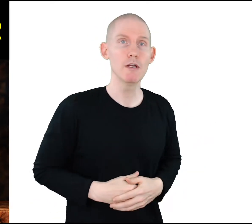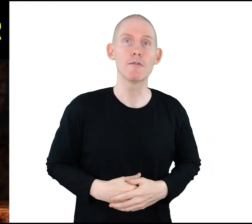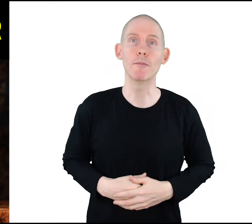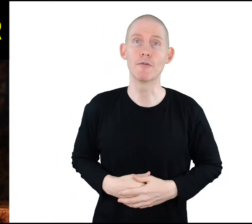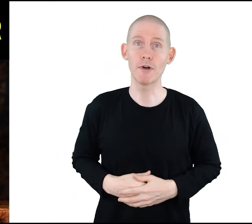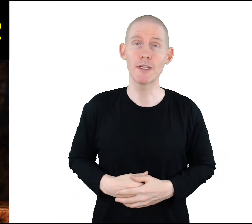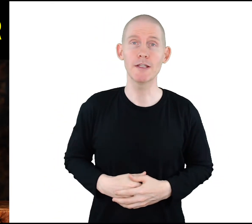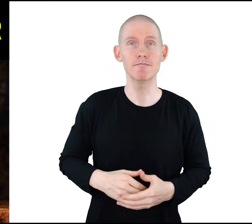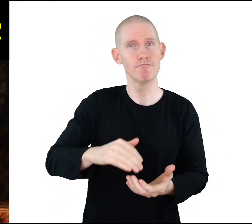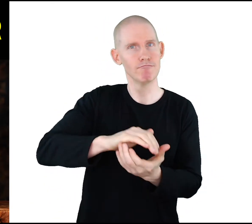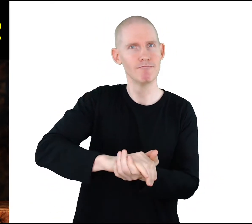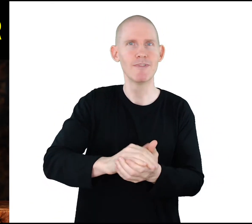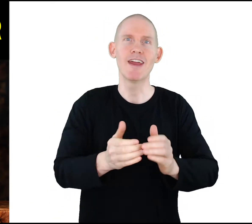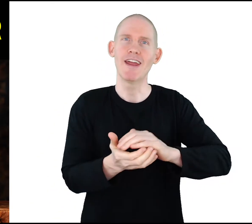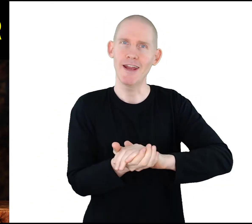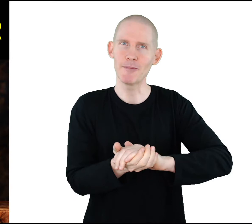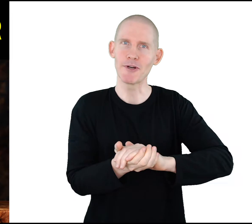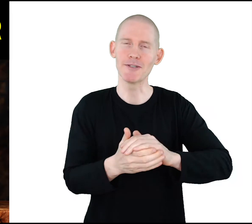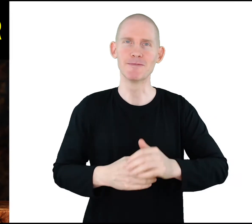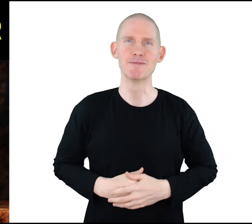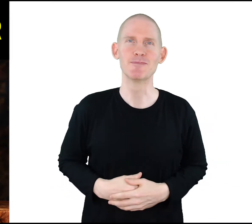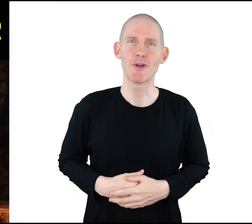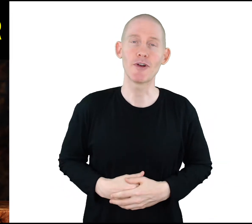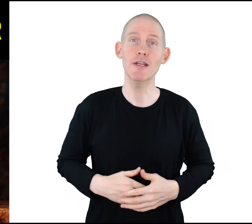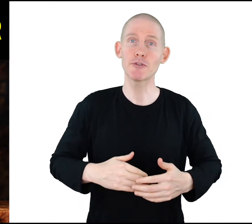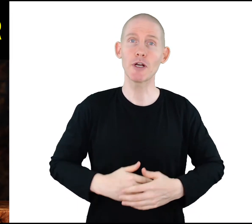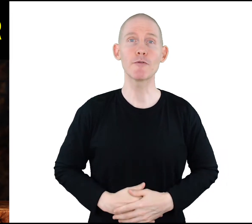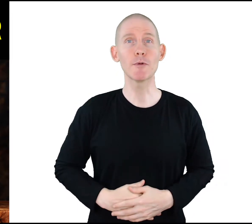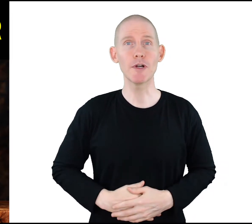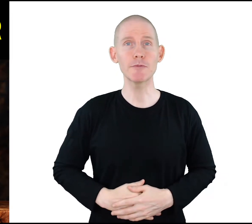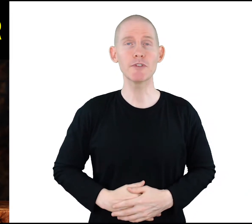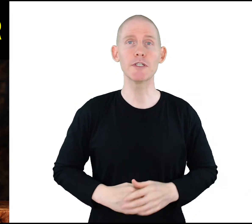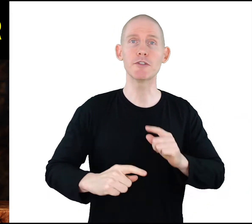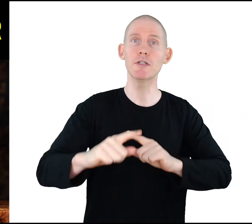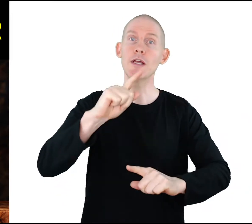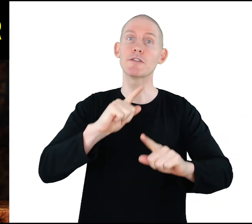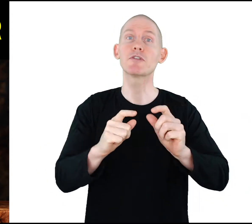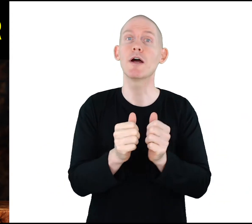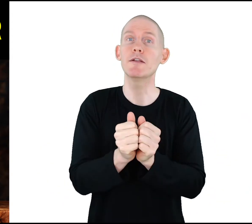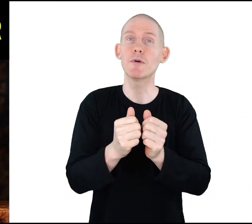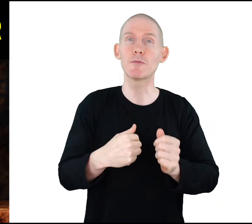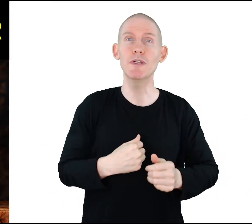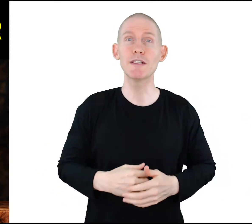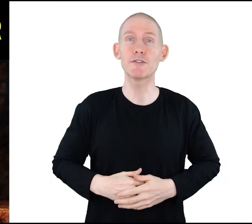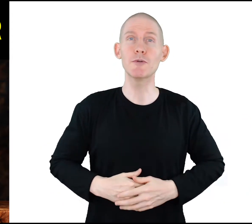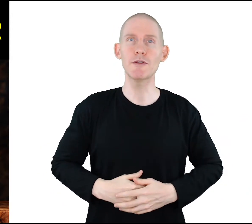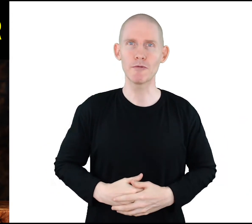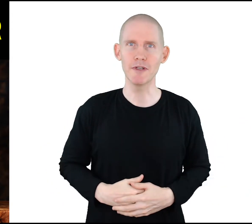From the front again. Hamburger. Okay, starting from the rest position, sign with me. Let's do it 3